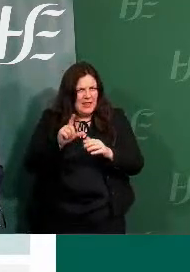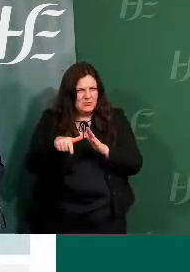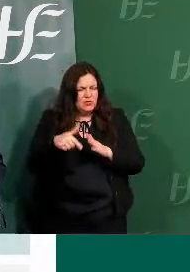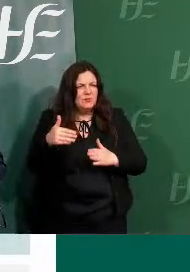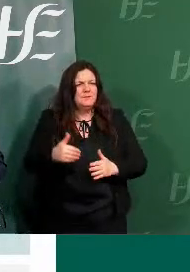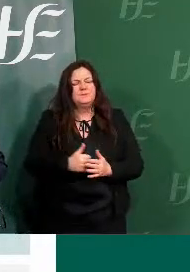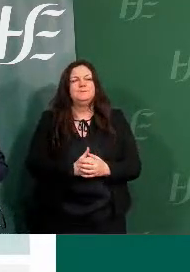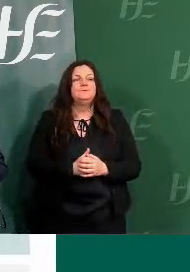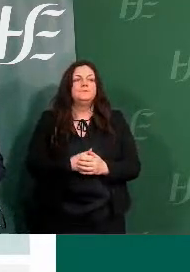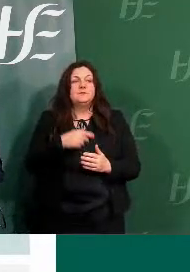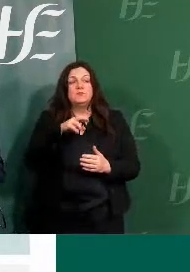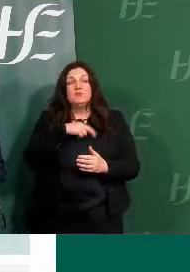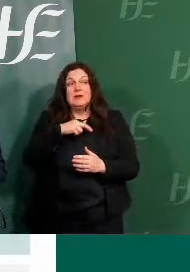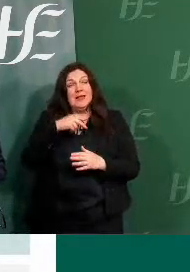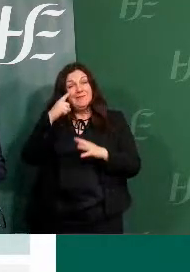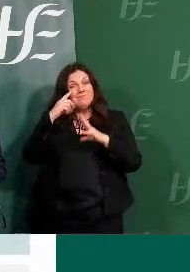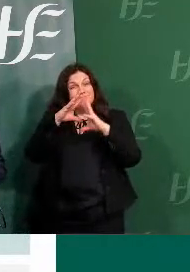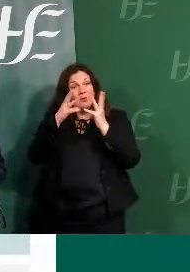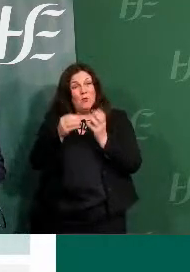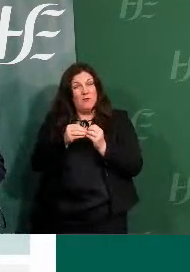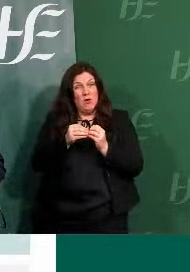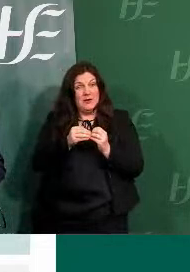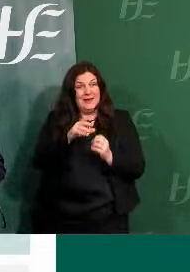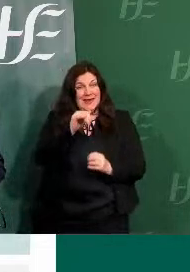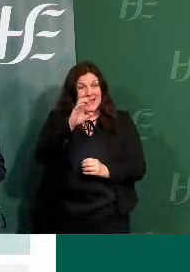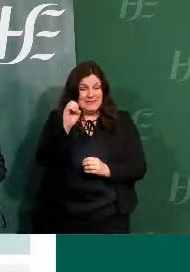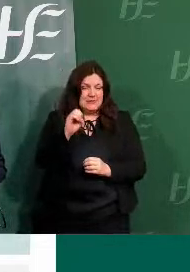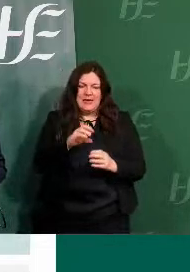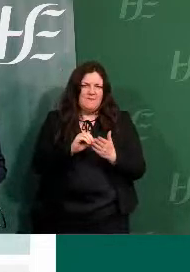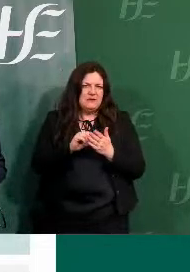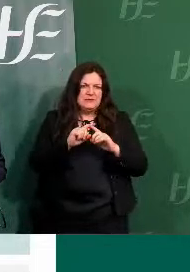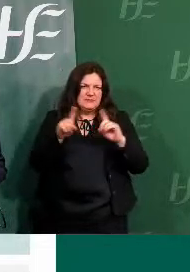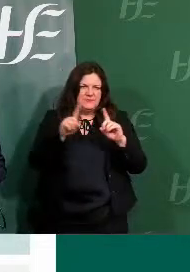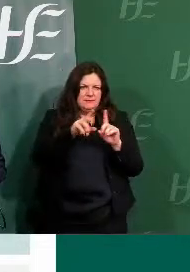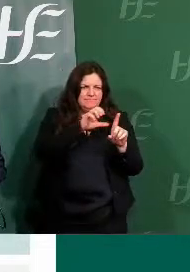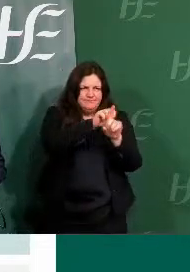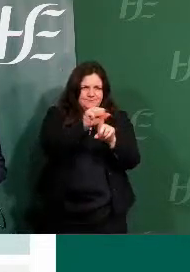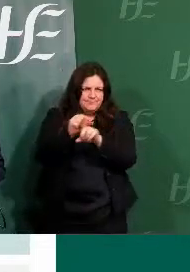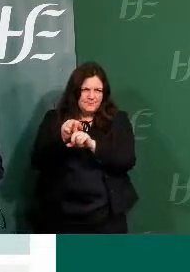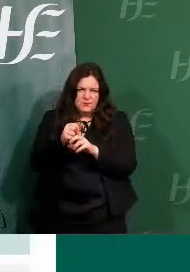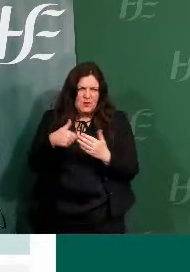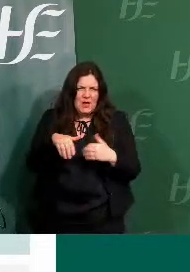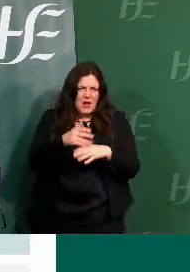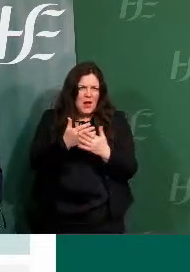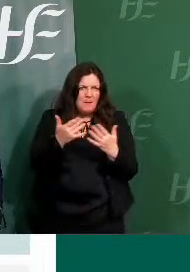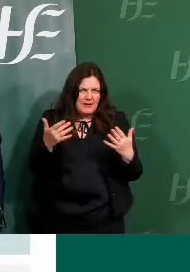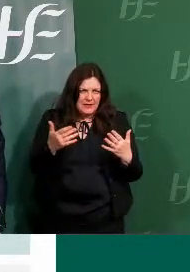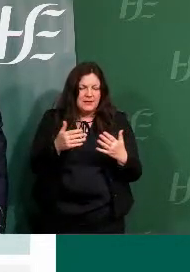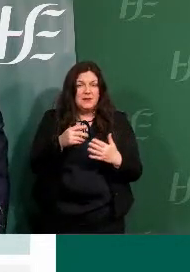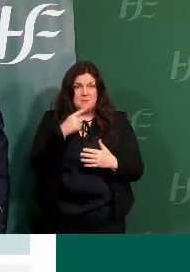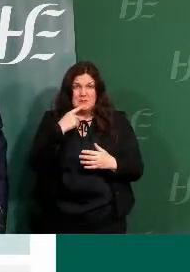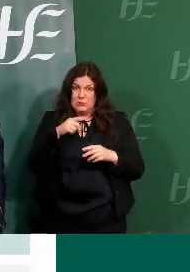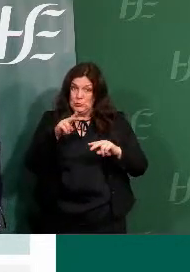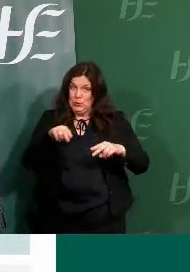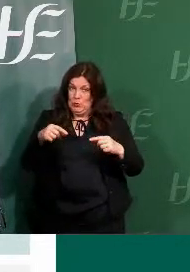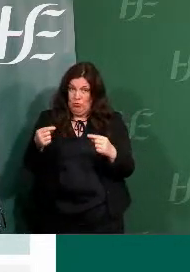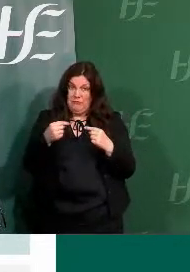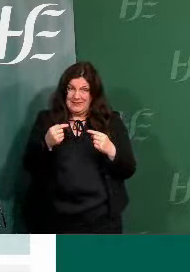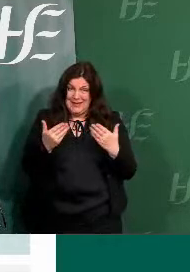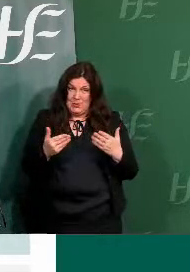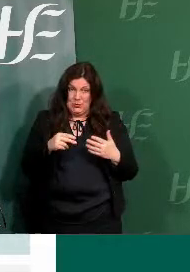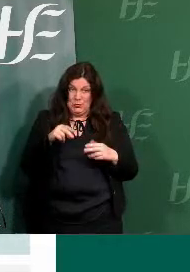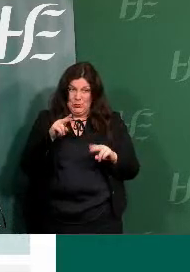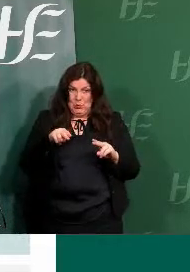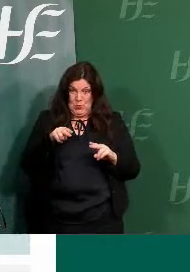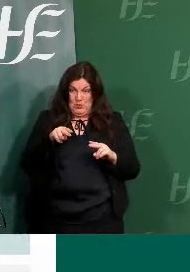because, of course, we're dealing with a new threat from that emanated. It was first chanced